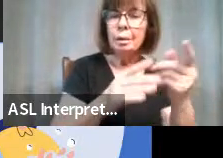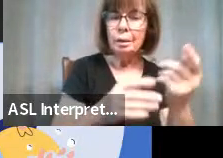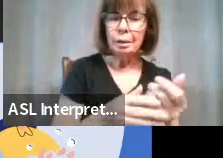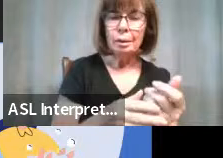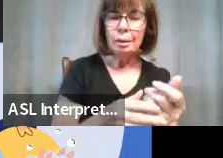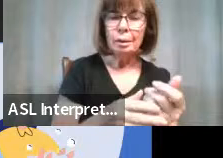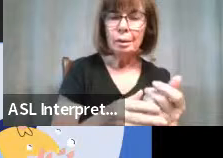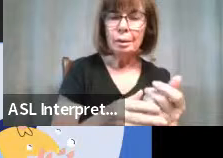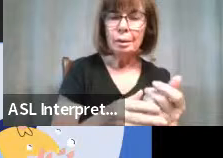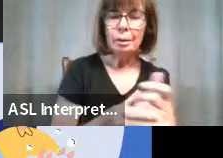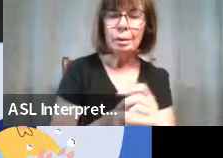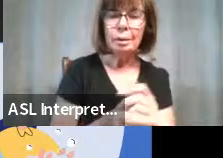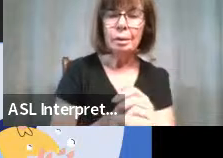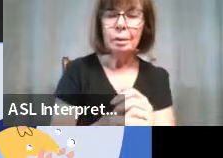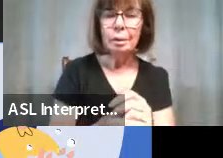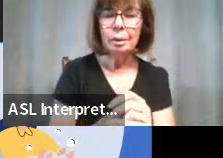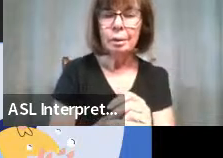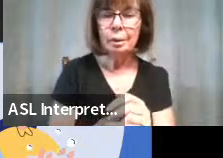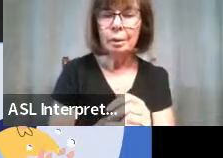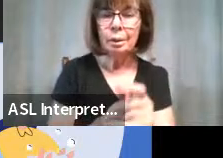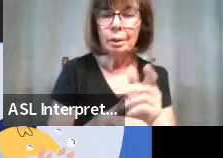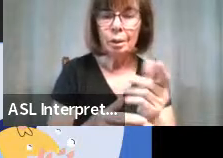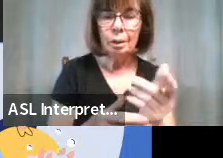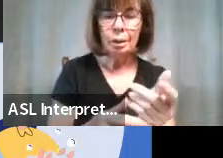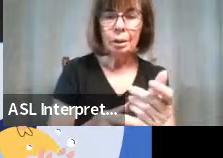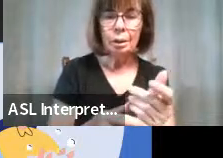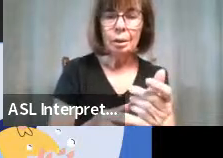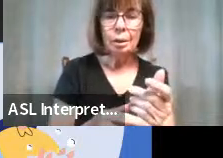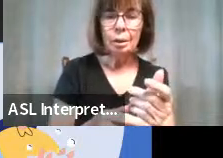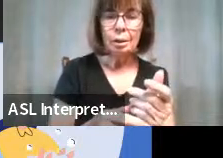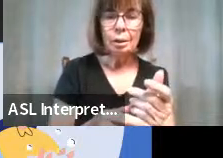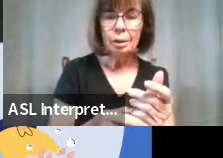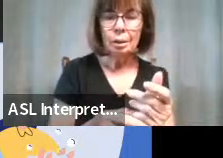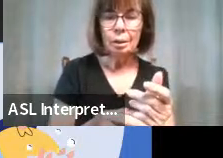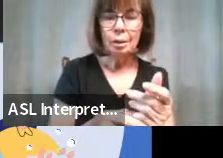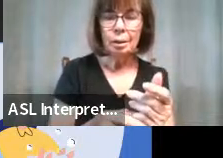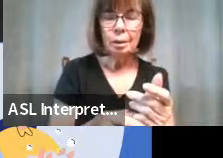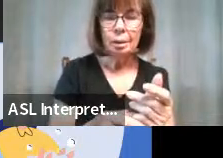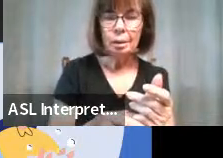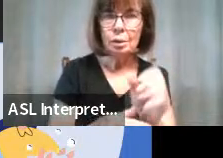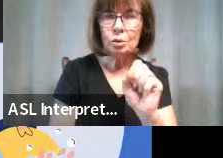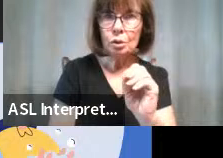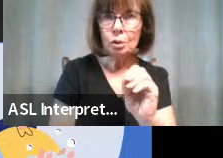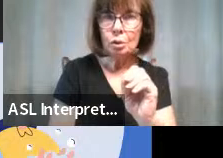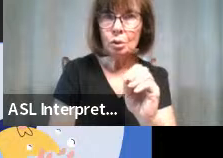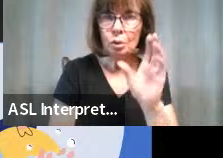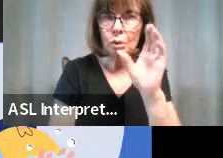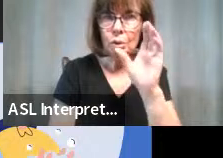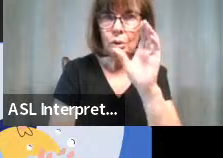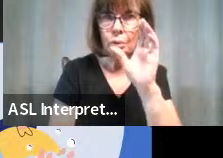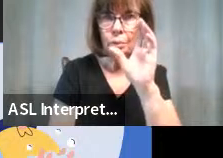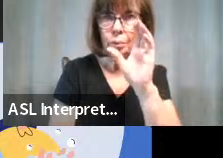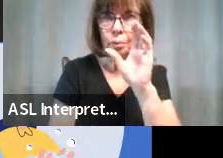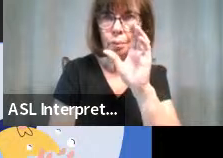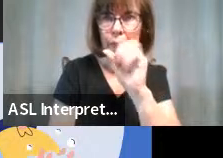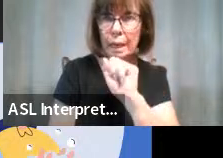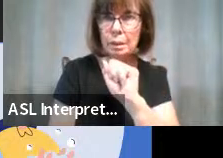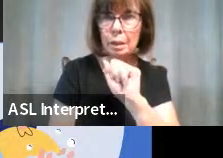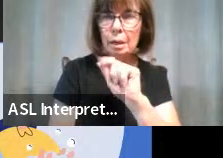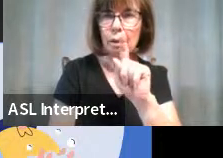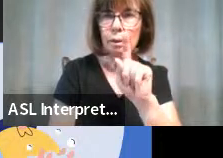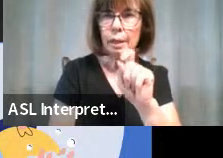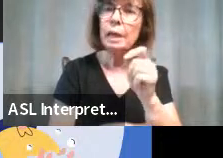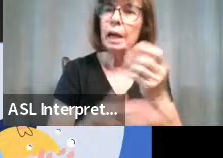guys to support us. So I guess the question we'll want to end with is, as you